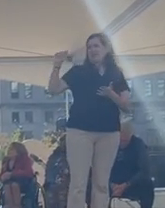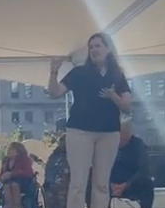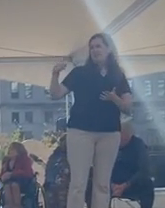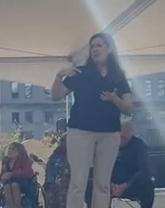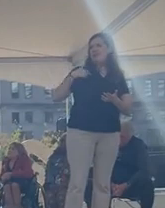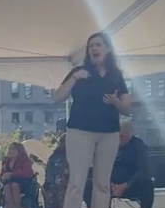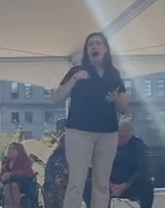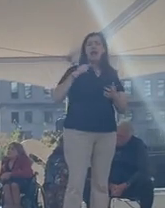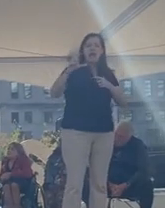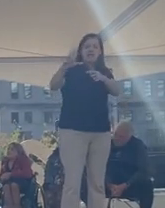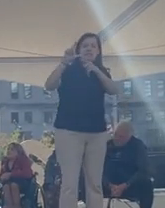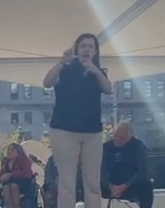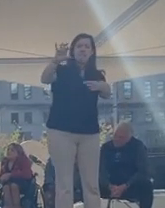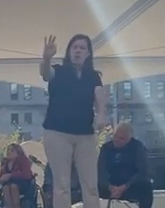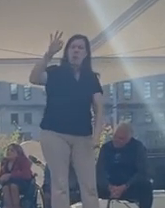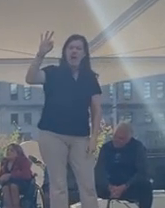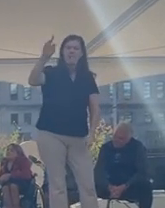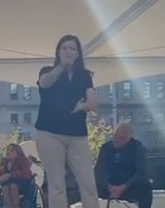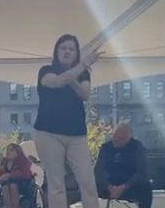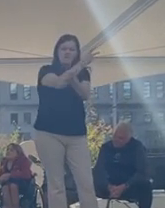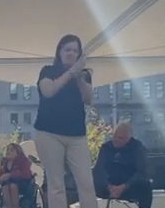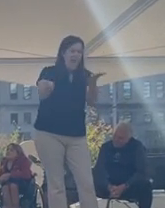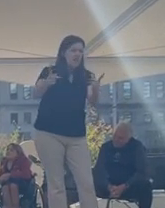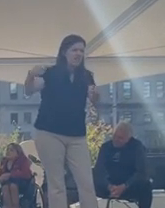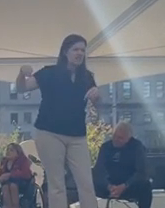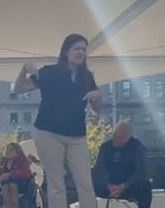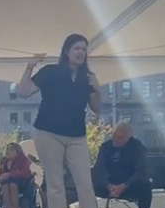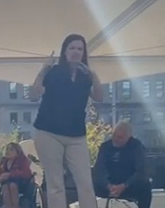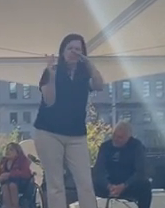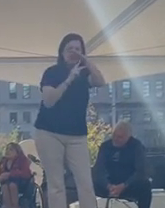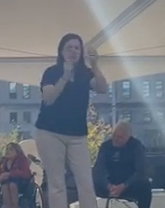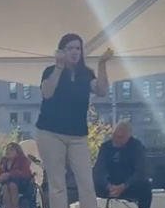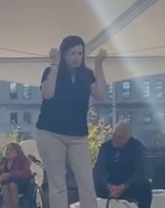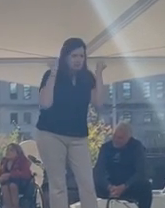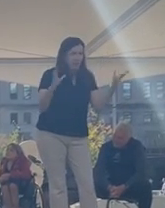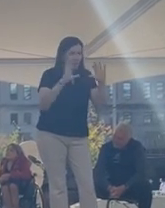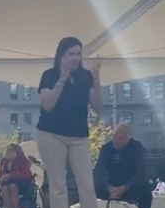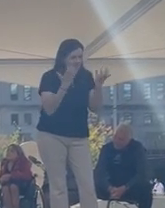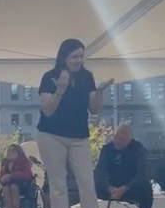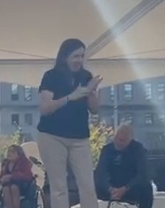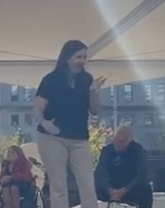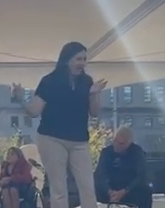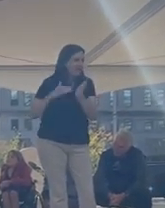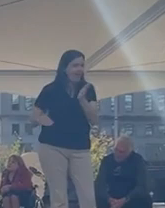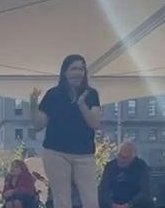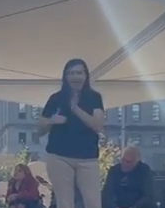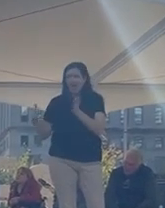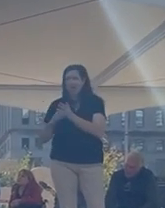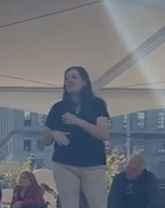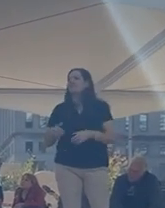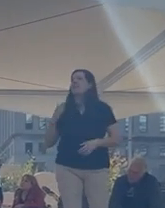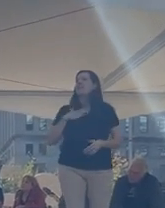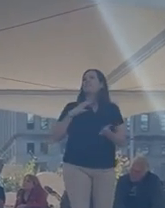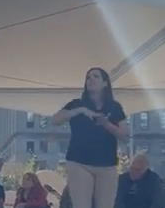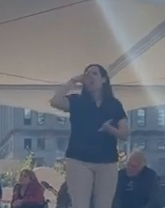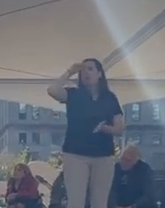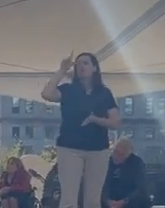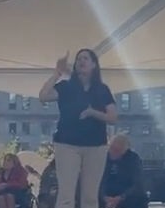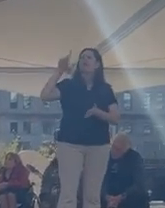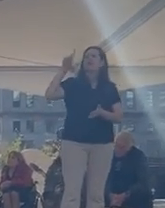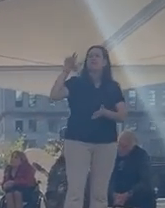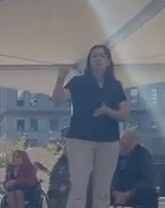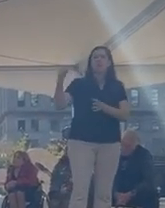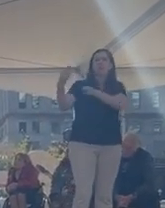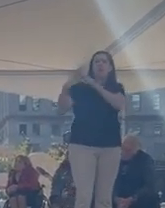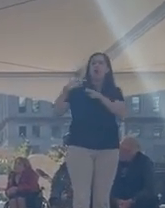capital F failed since kindergarten so many classes. My learning disabilities were blamed on being